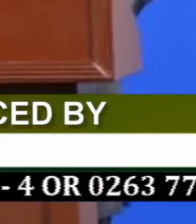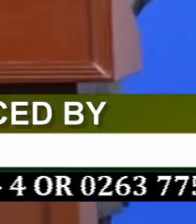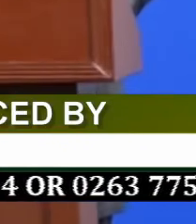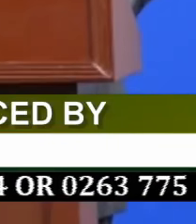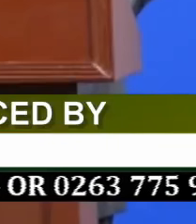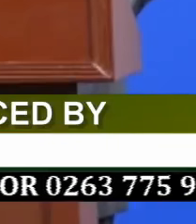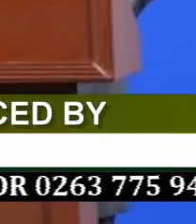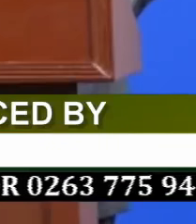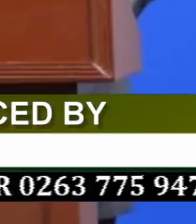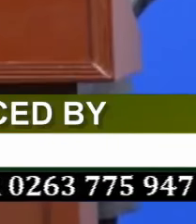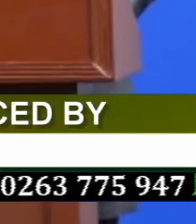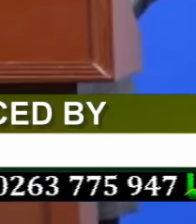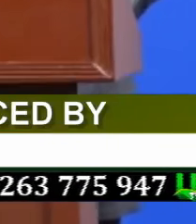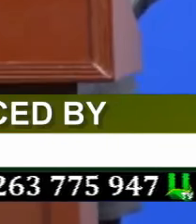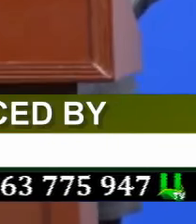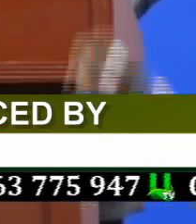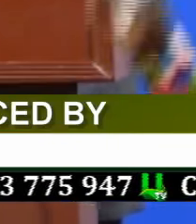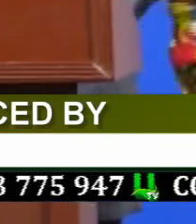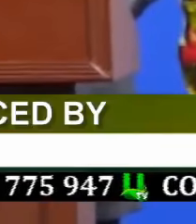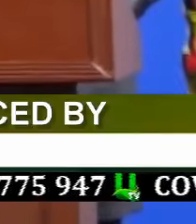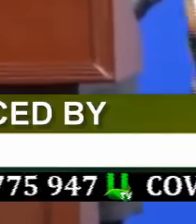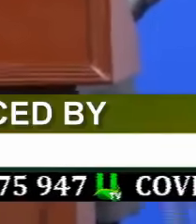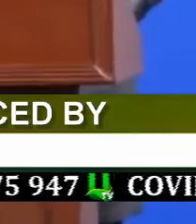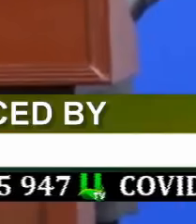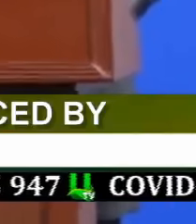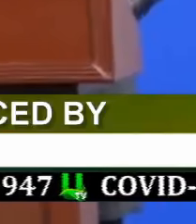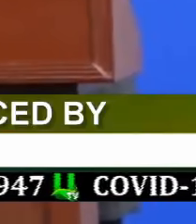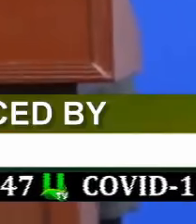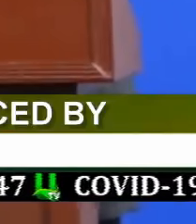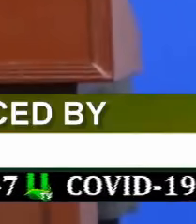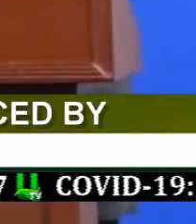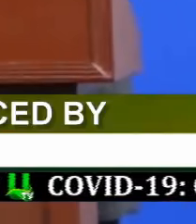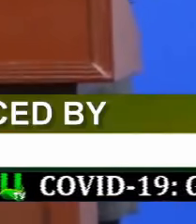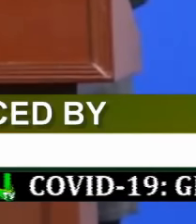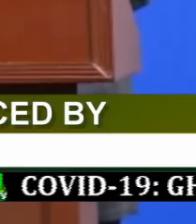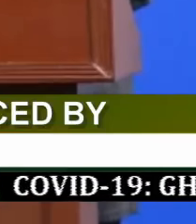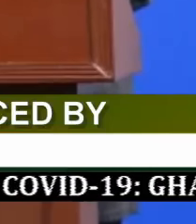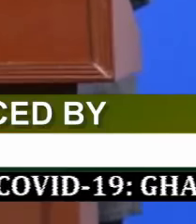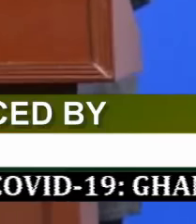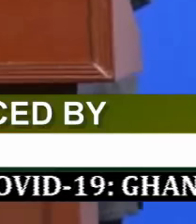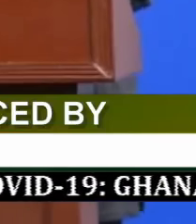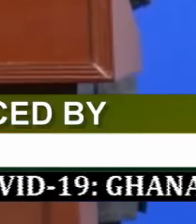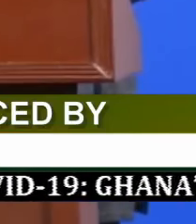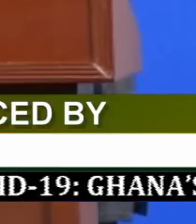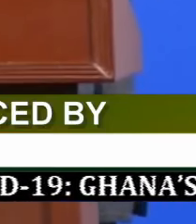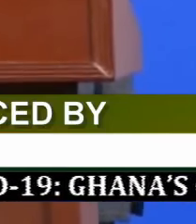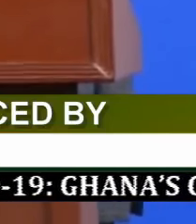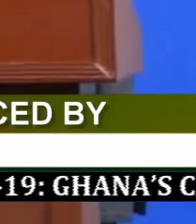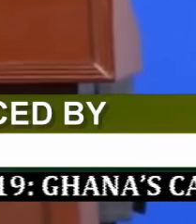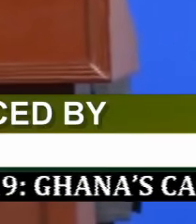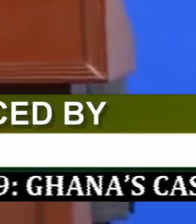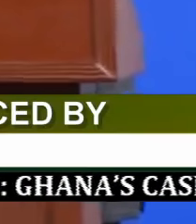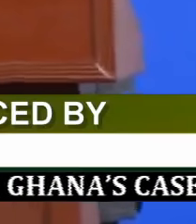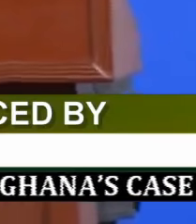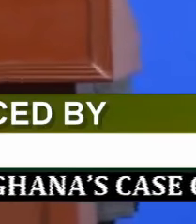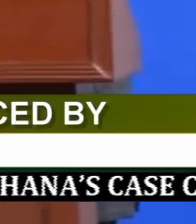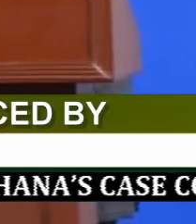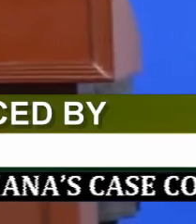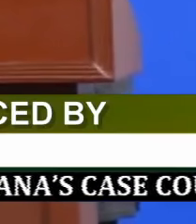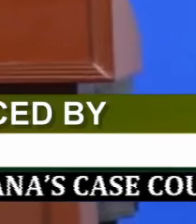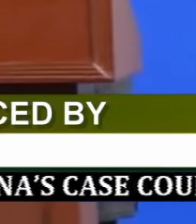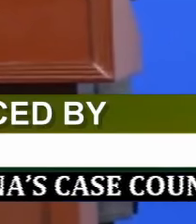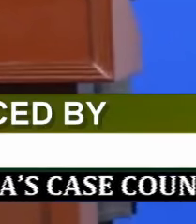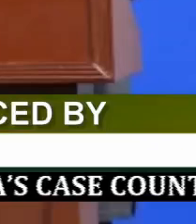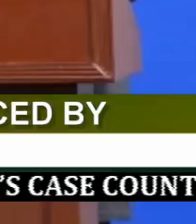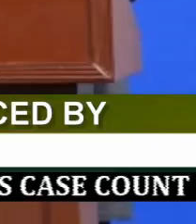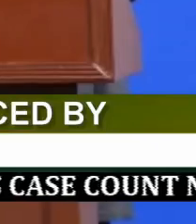wo mokeka nyina se omampanyi asiye no wate e nti oso for he de obo ho nsem so no bukojo Oppong Nkrumah ababo nti abechim se ensem wo yi